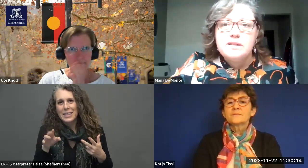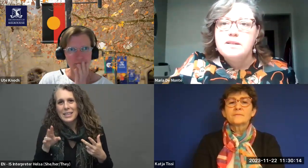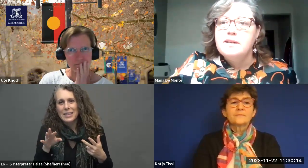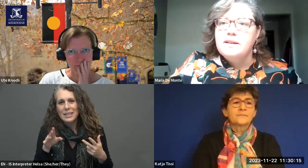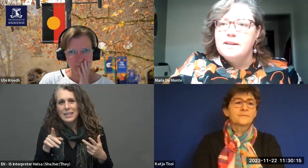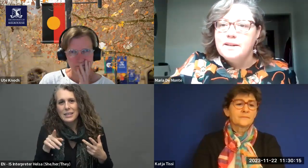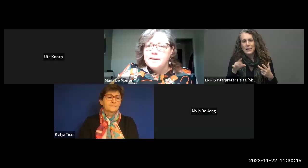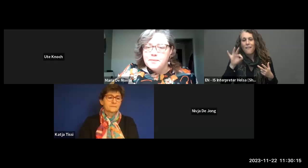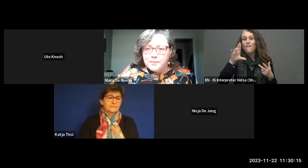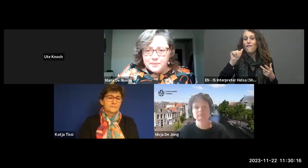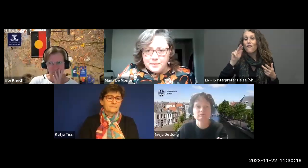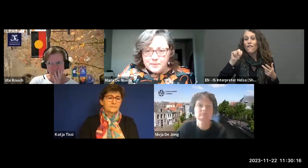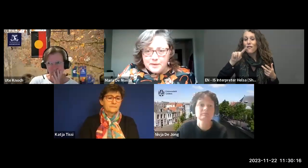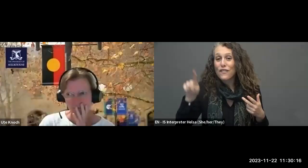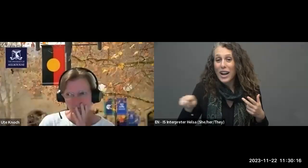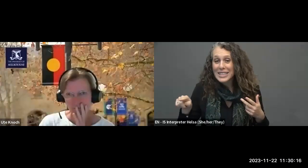Franz,